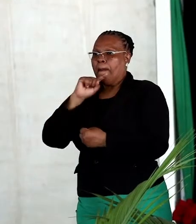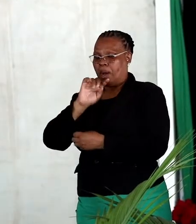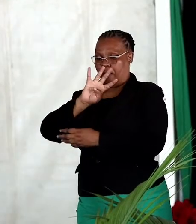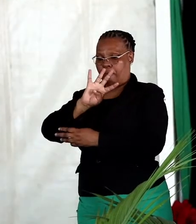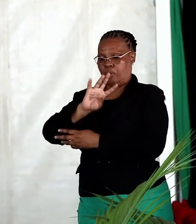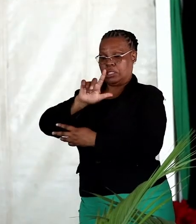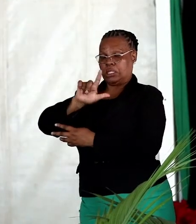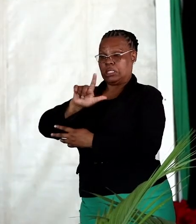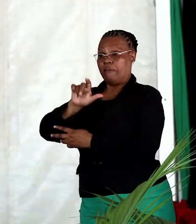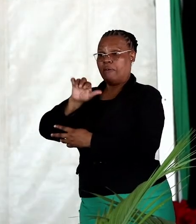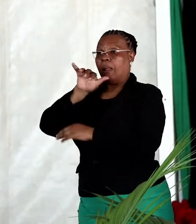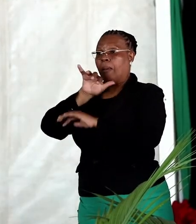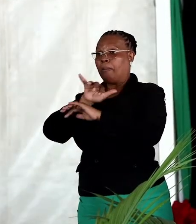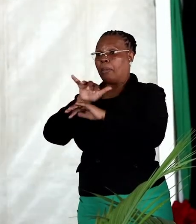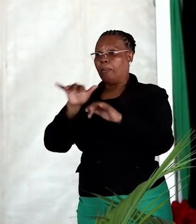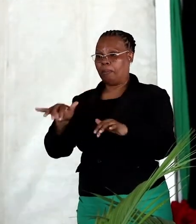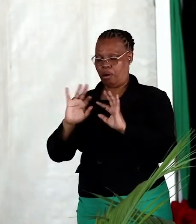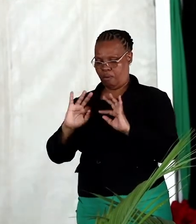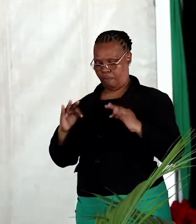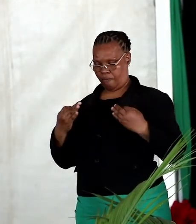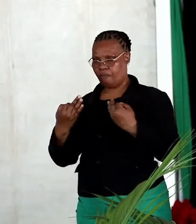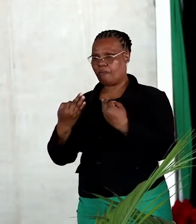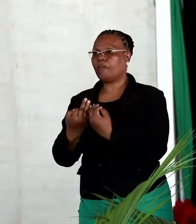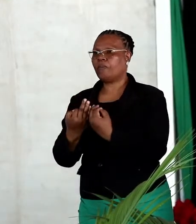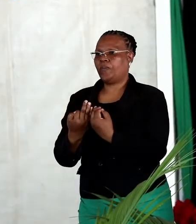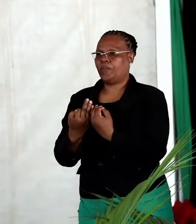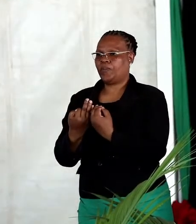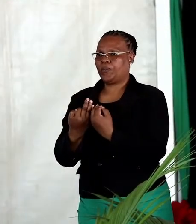basic education learners.